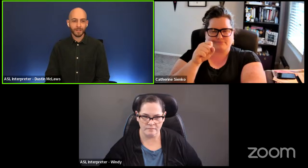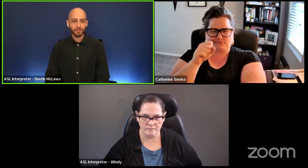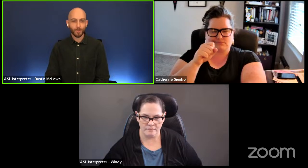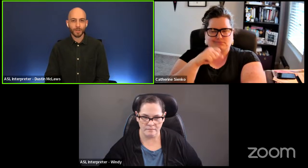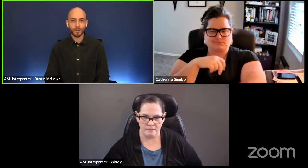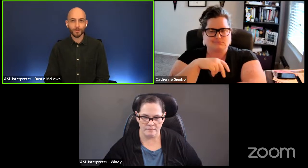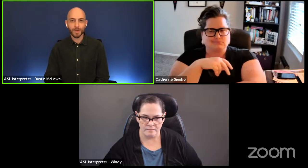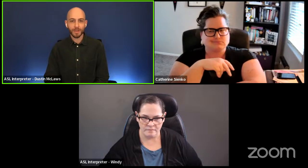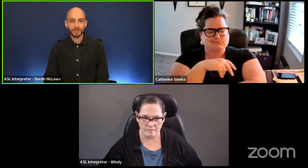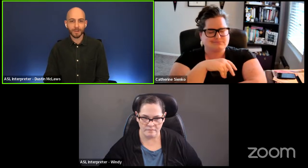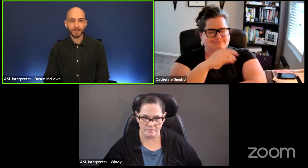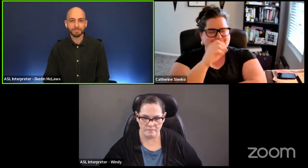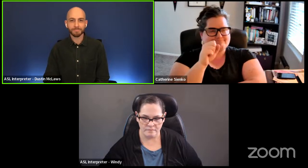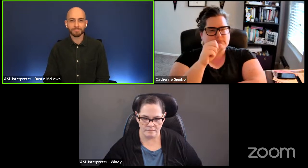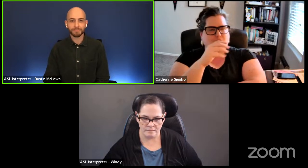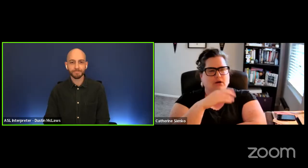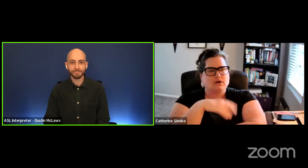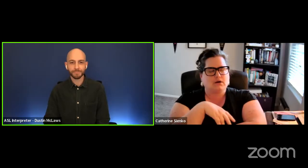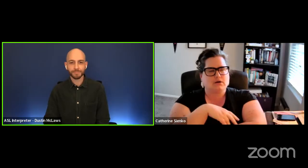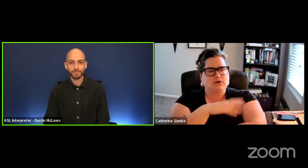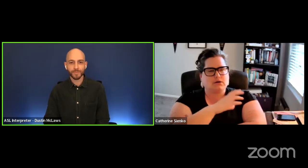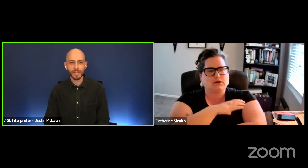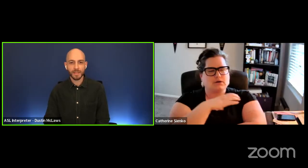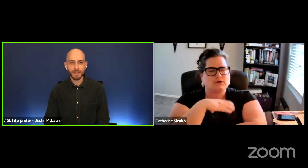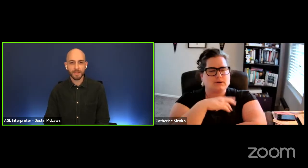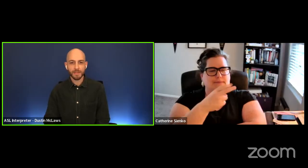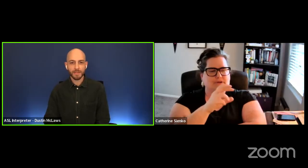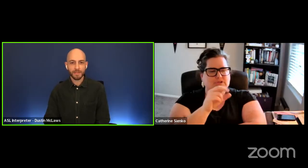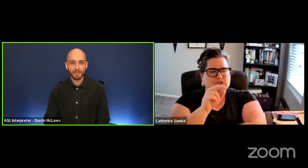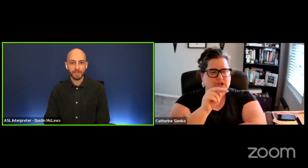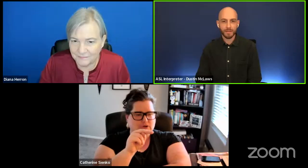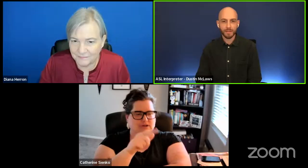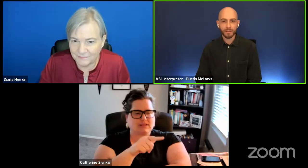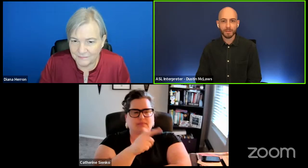Very valid point you make there.